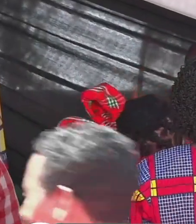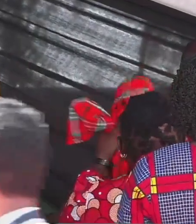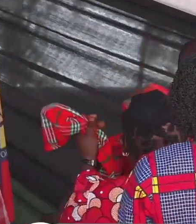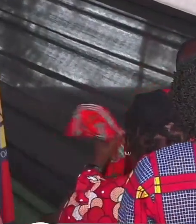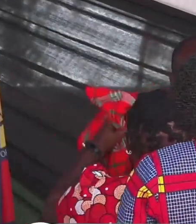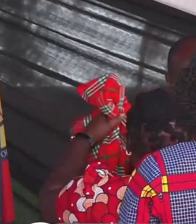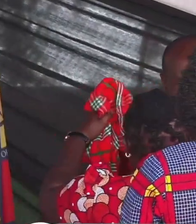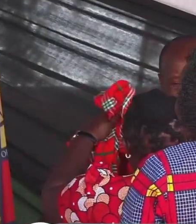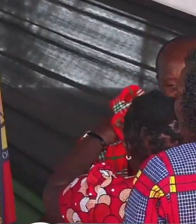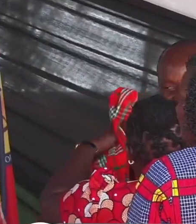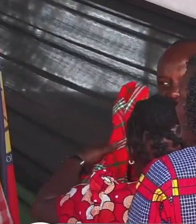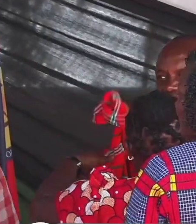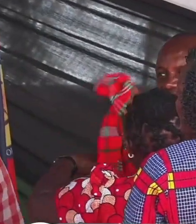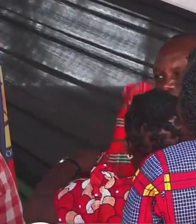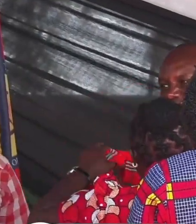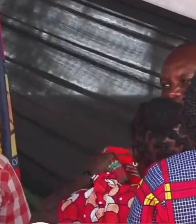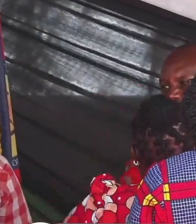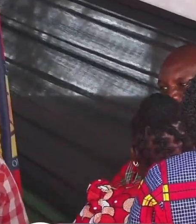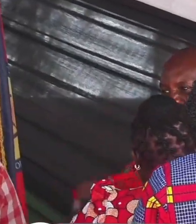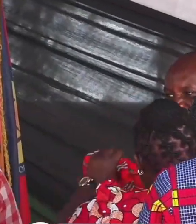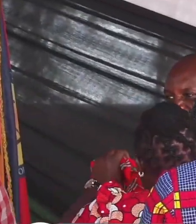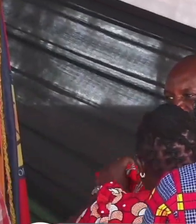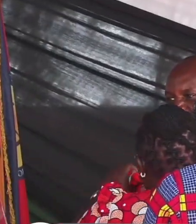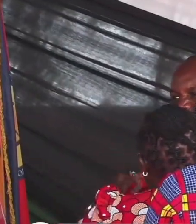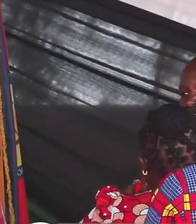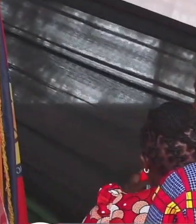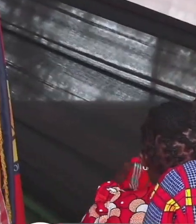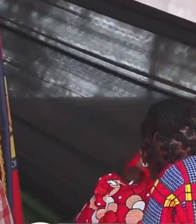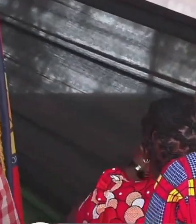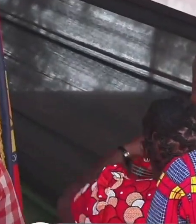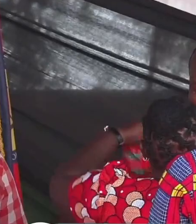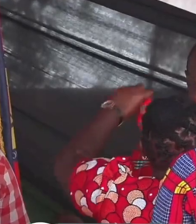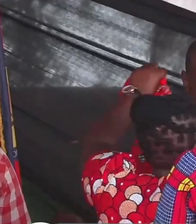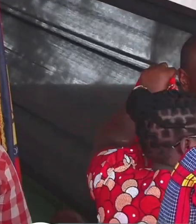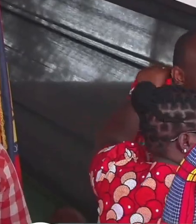Waziri, teremsha mkono, utadhani unahadaa kuhaga mama.